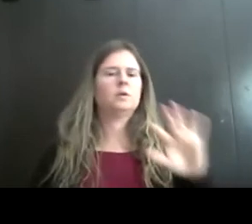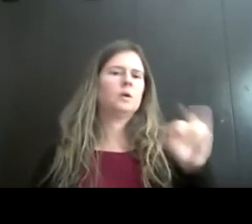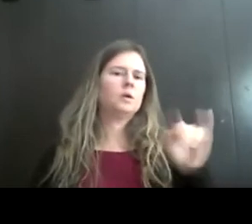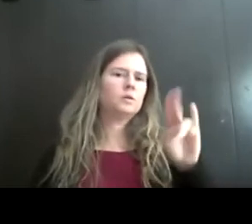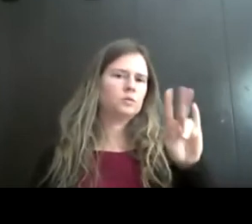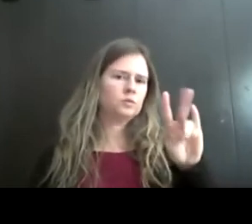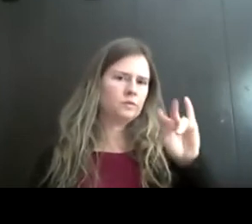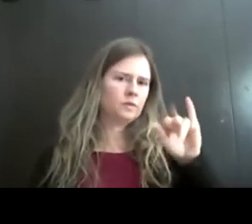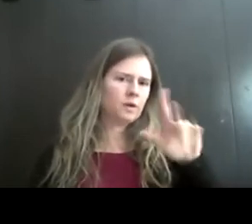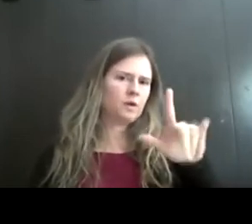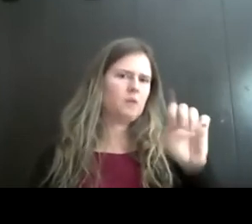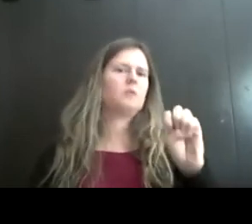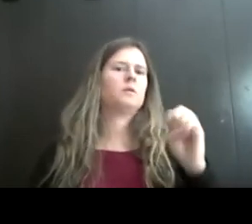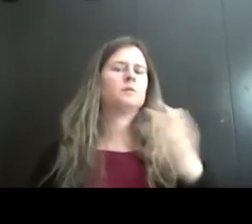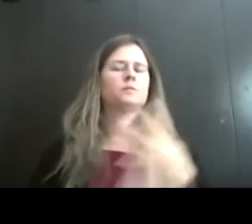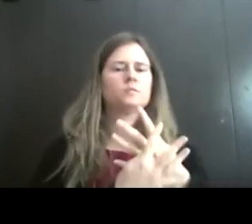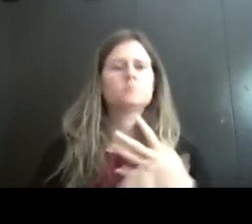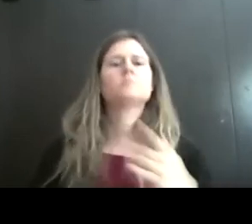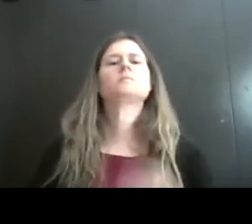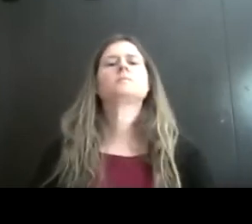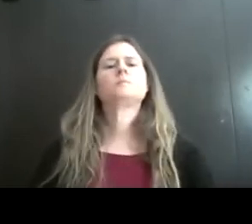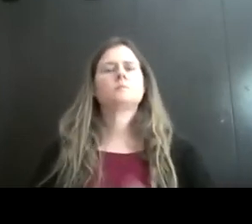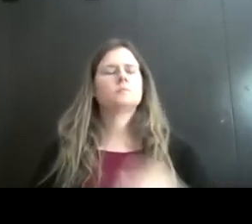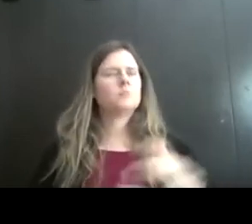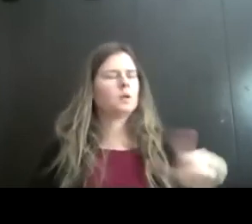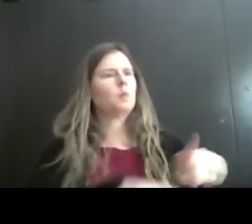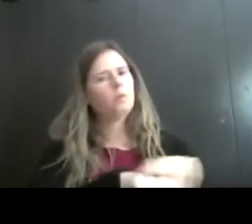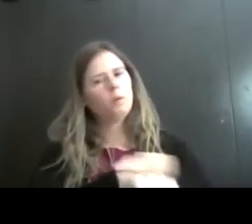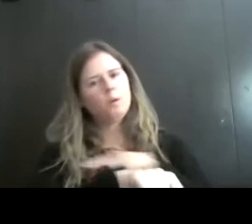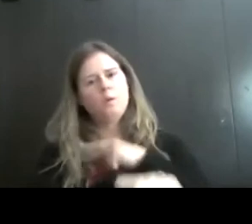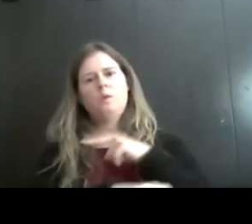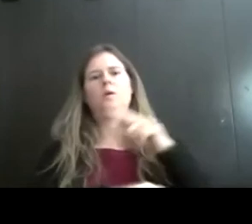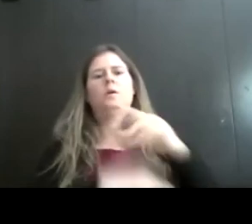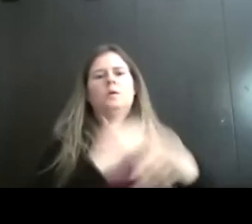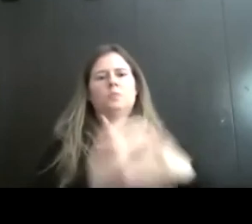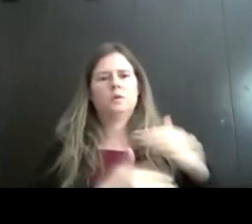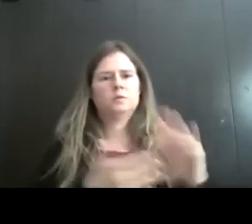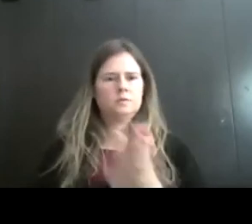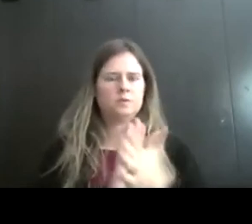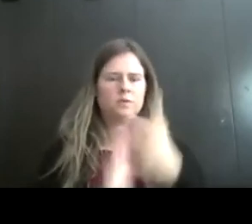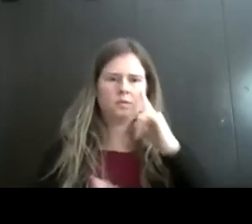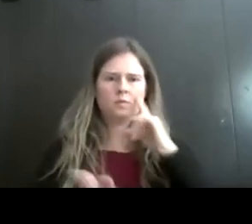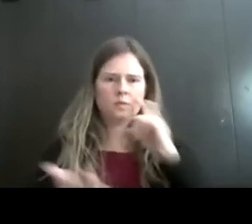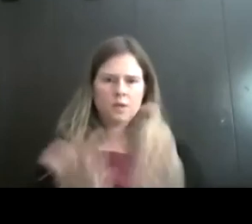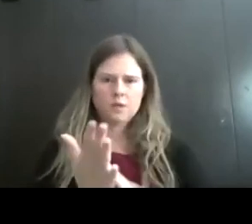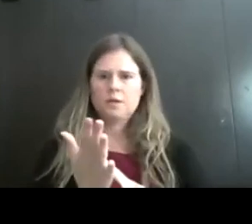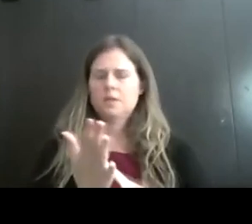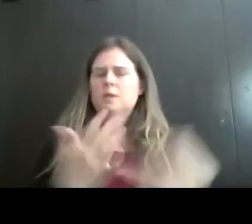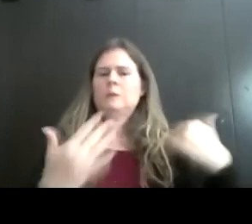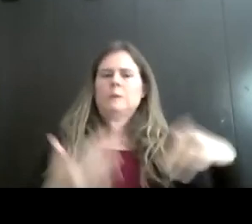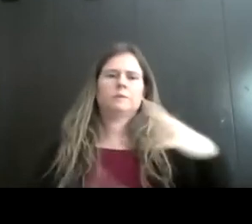But it's a long process to get federal recognized, and our odds are stacked against us.